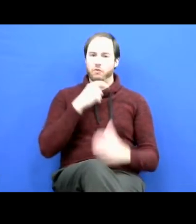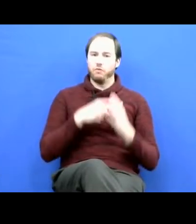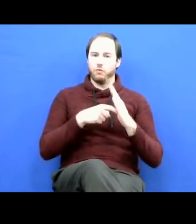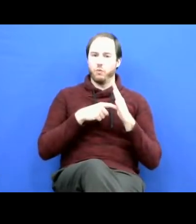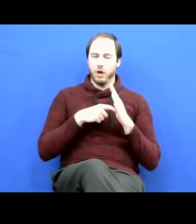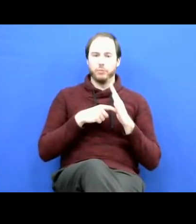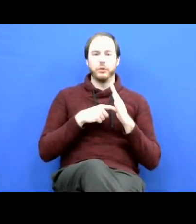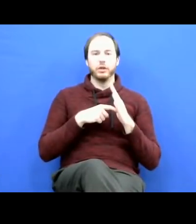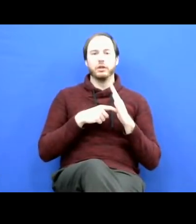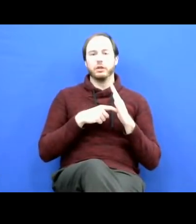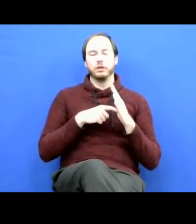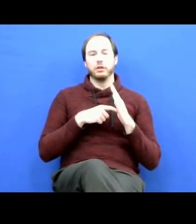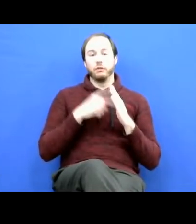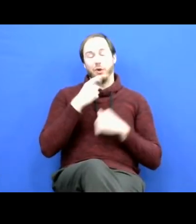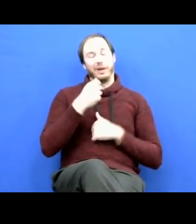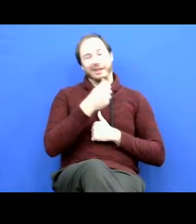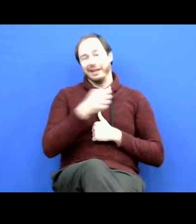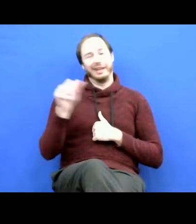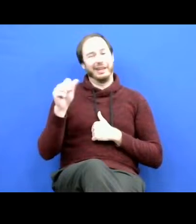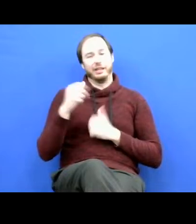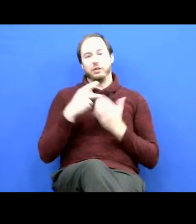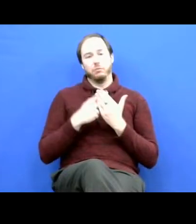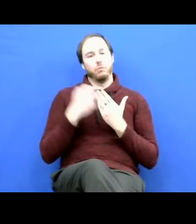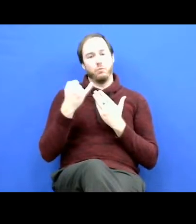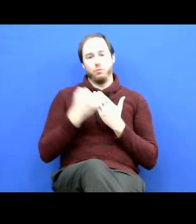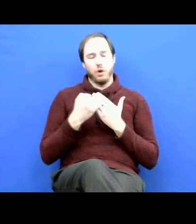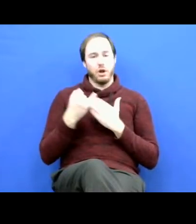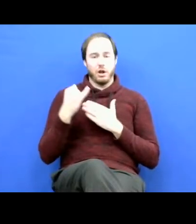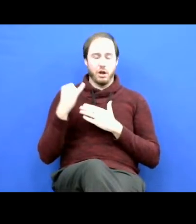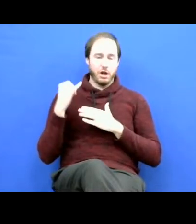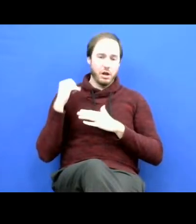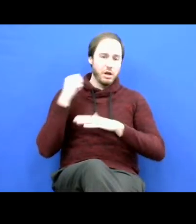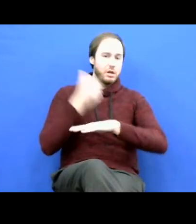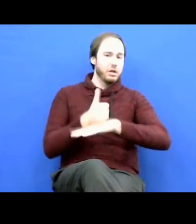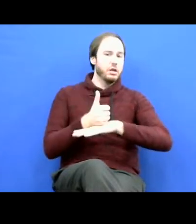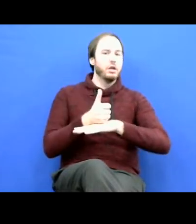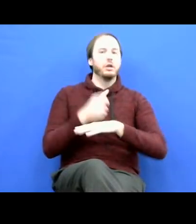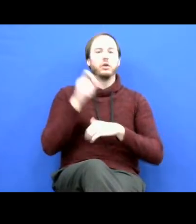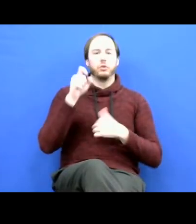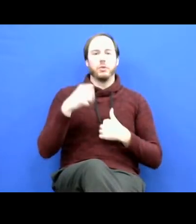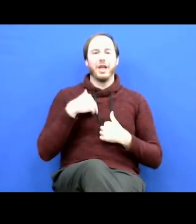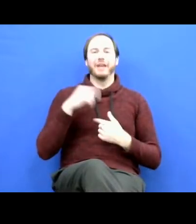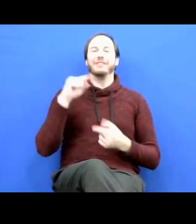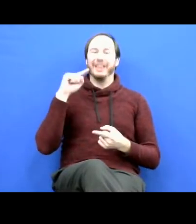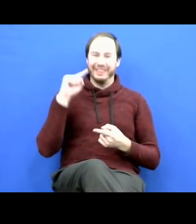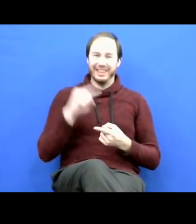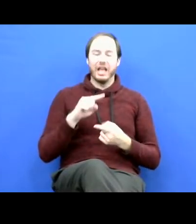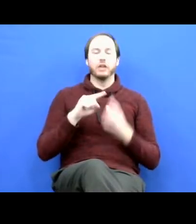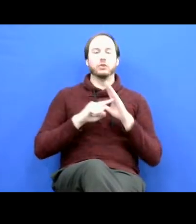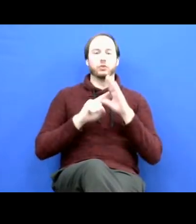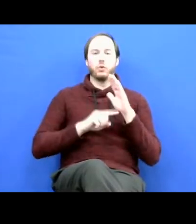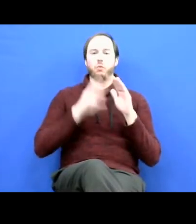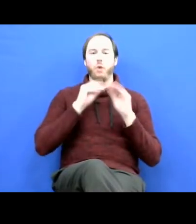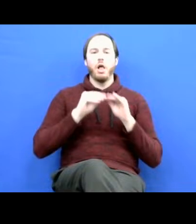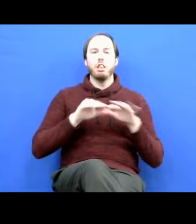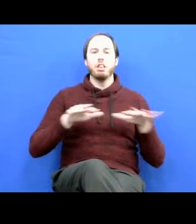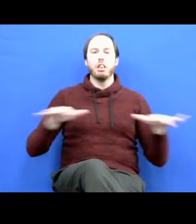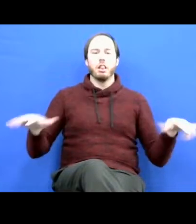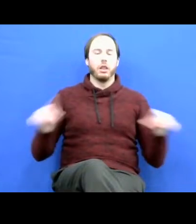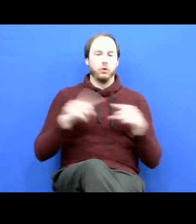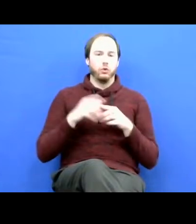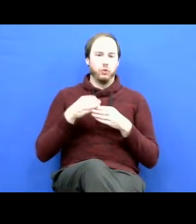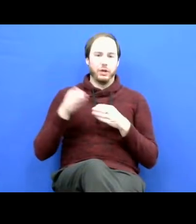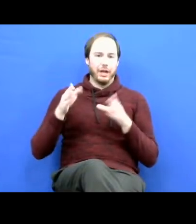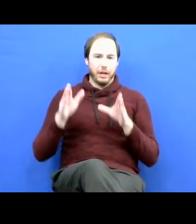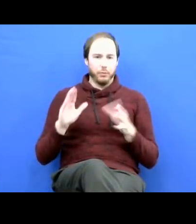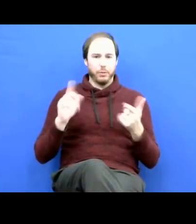of basically on any of these, there has to be less stormwater runoff going to your property than exists